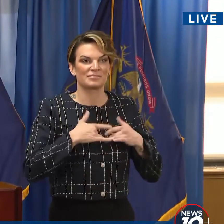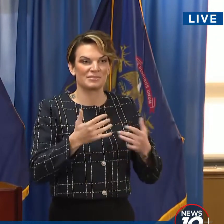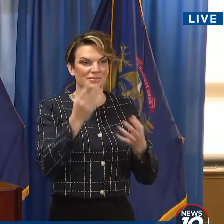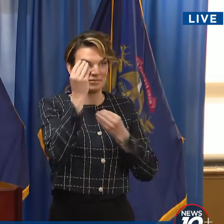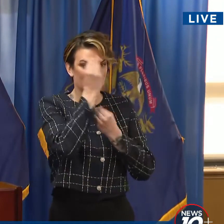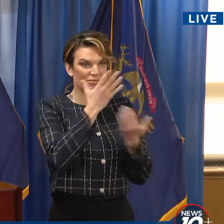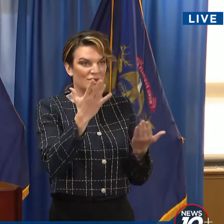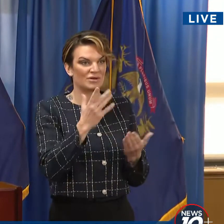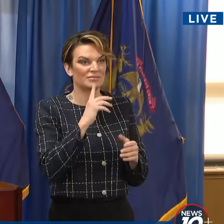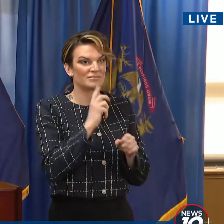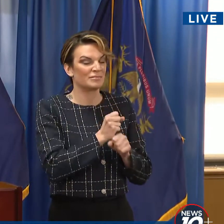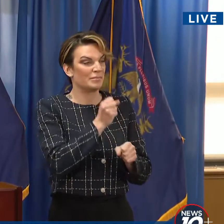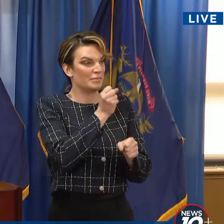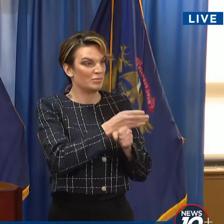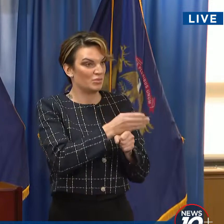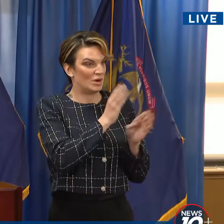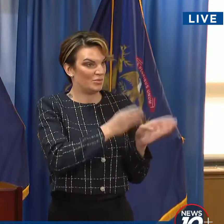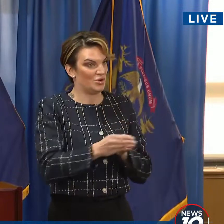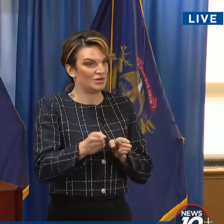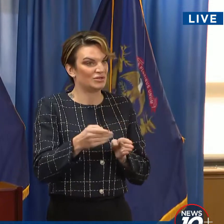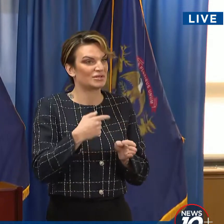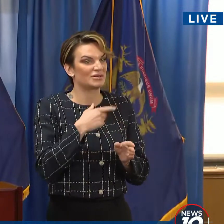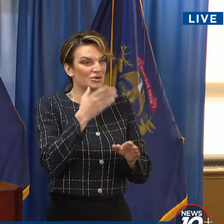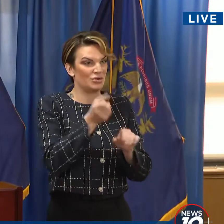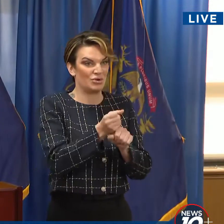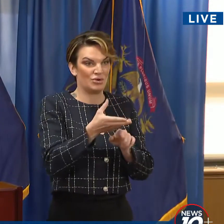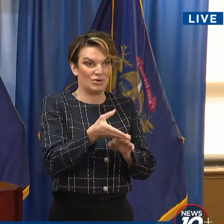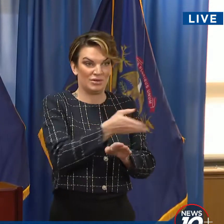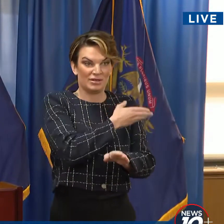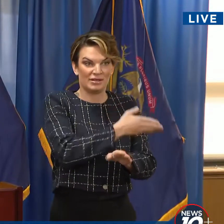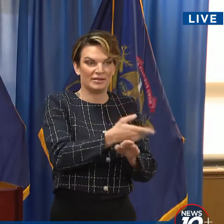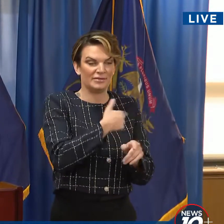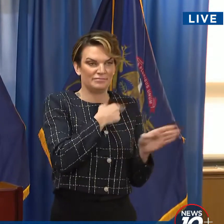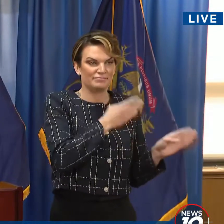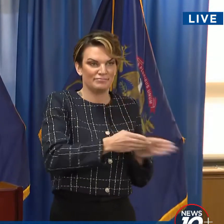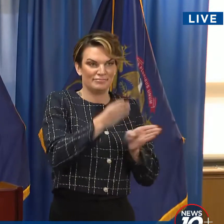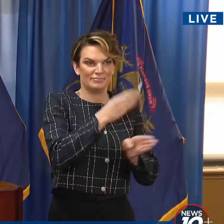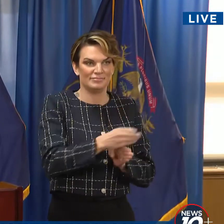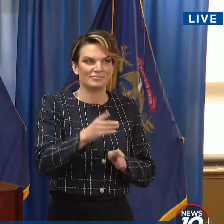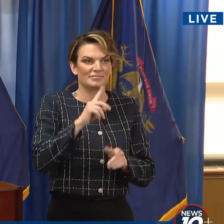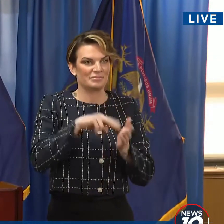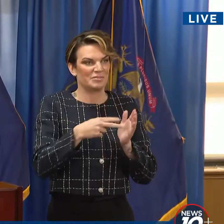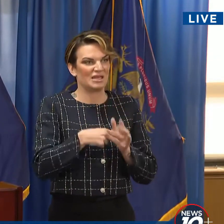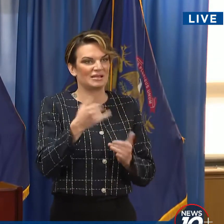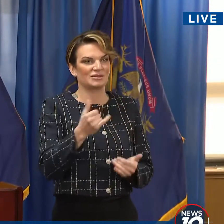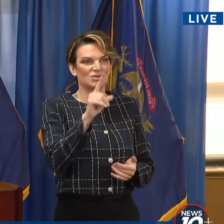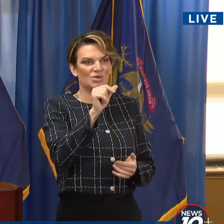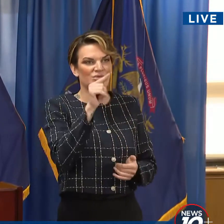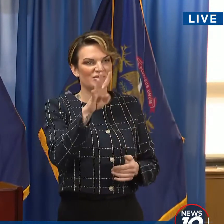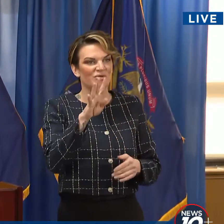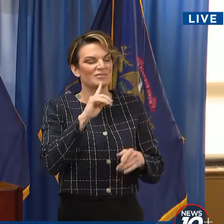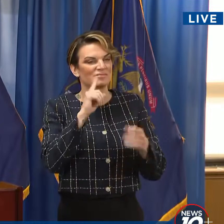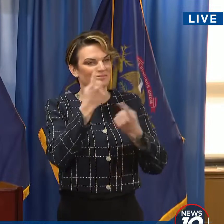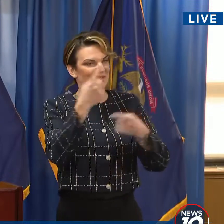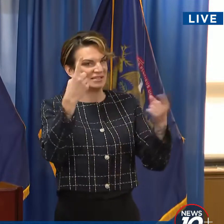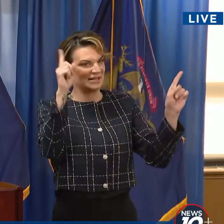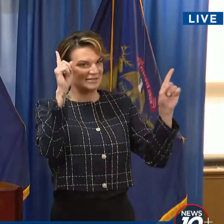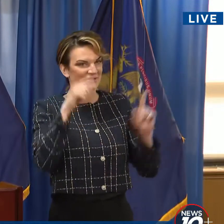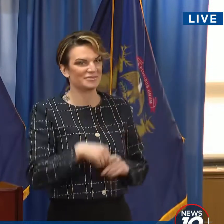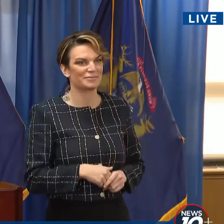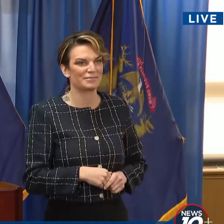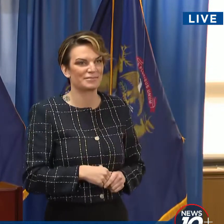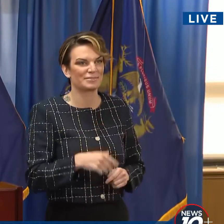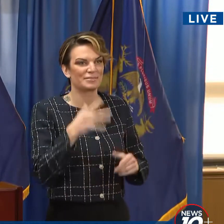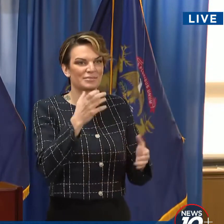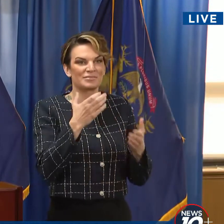report that the preparation we endured led to a successful 2024 election. I'm also grateful to the voters of